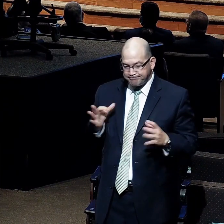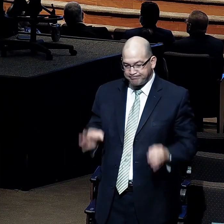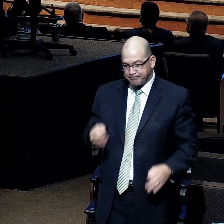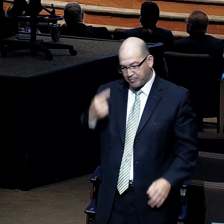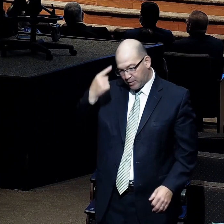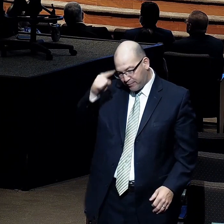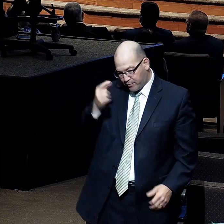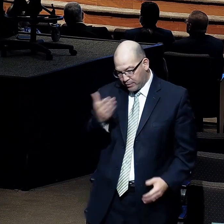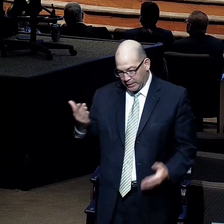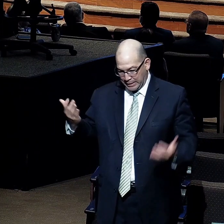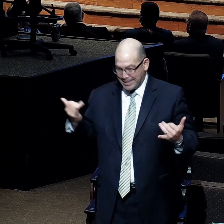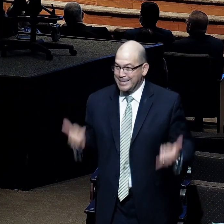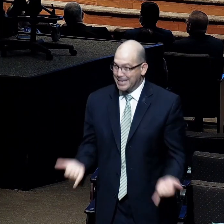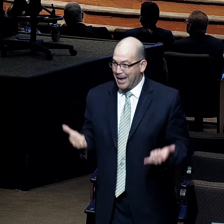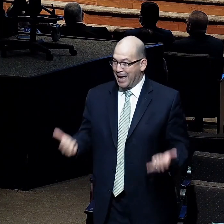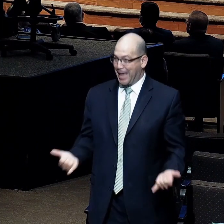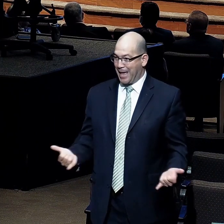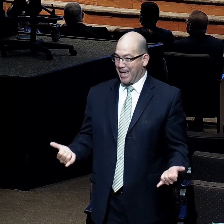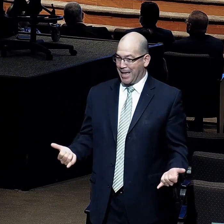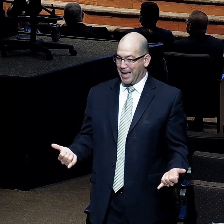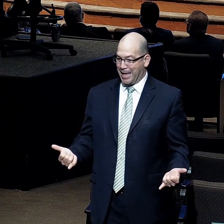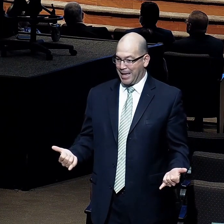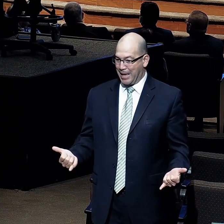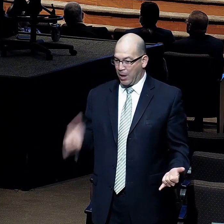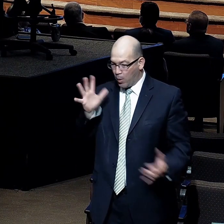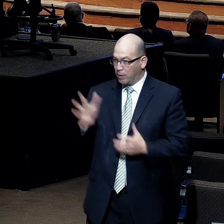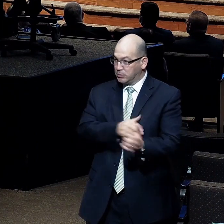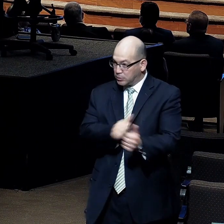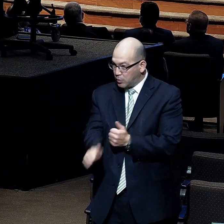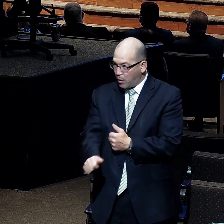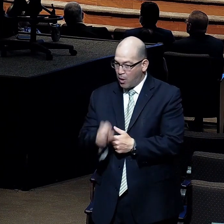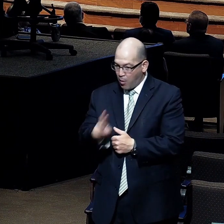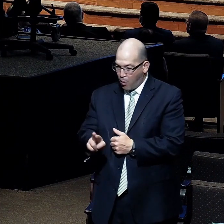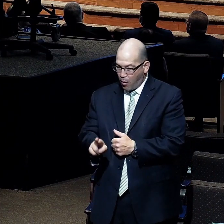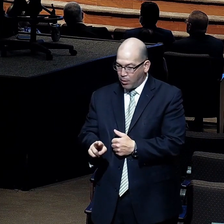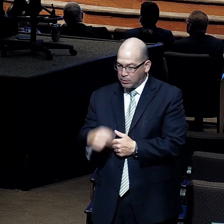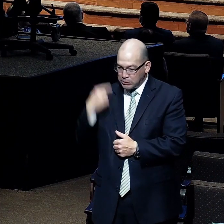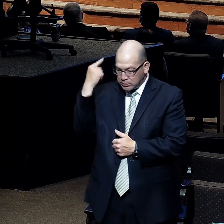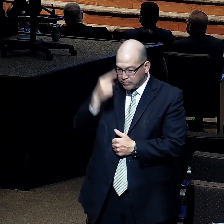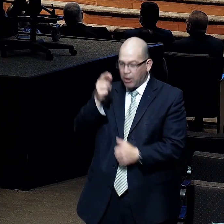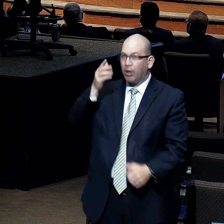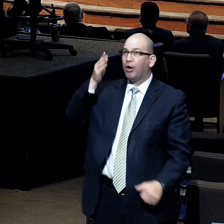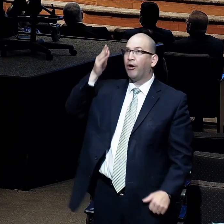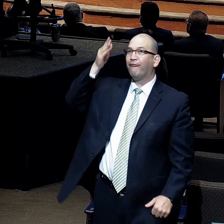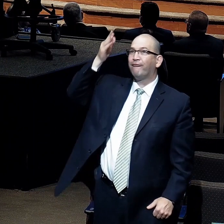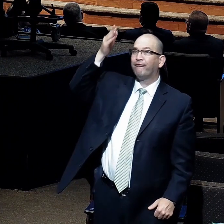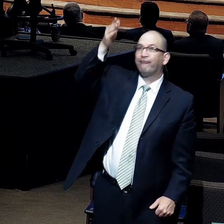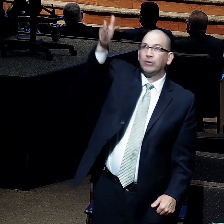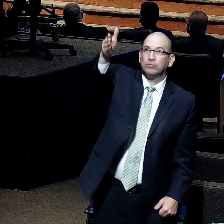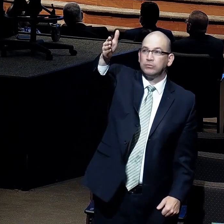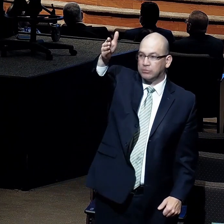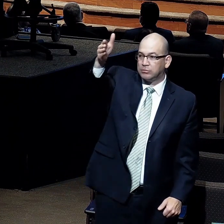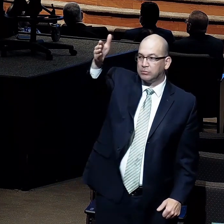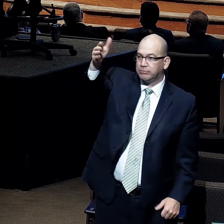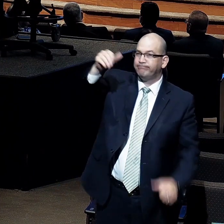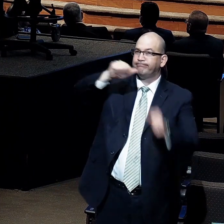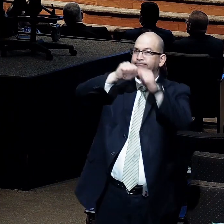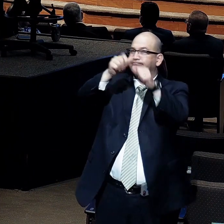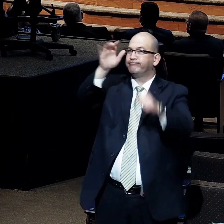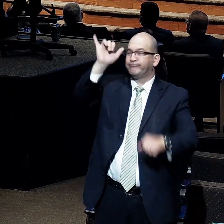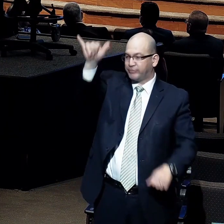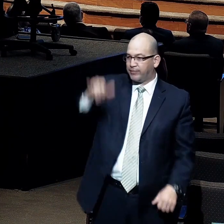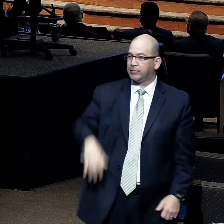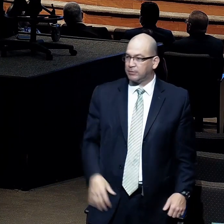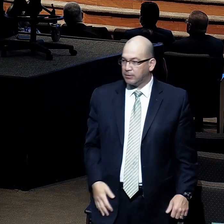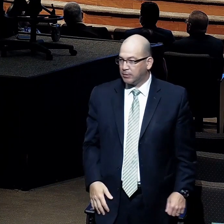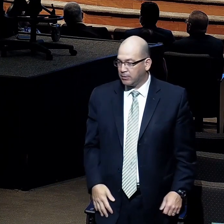now, the temporal, everything will be destroyed, or you will live your life for the things that moth nor rust will not destroy. It's eternal. A